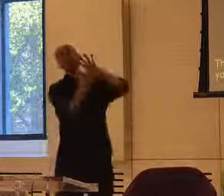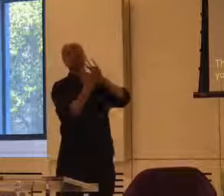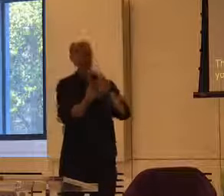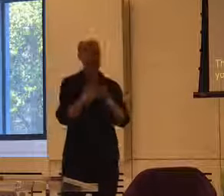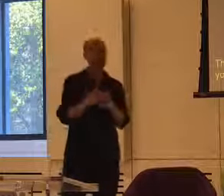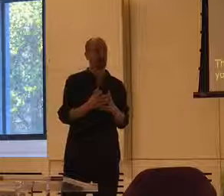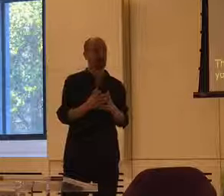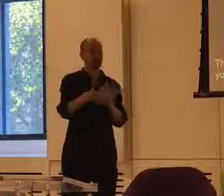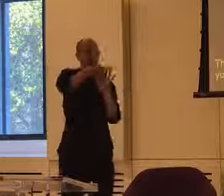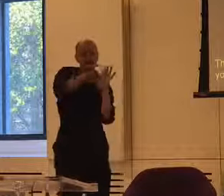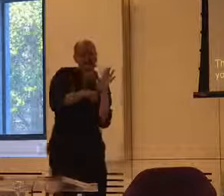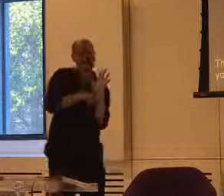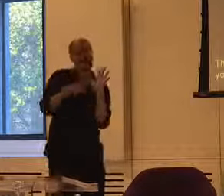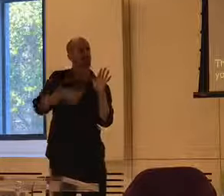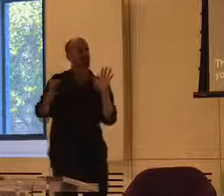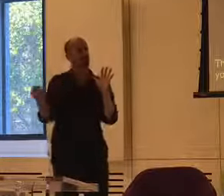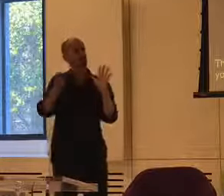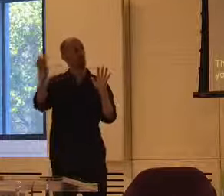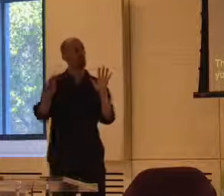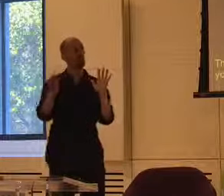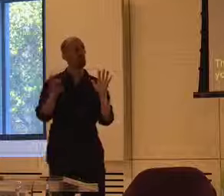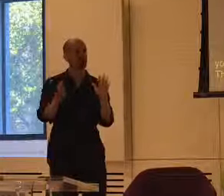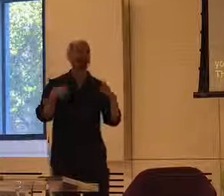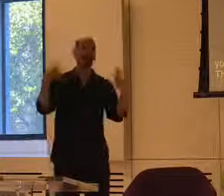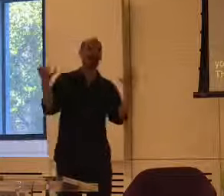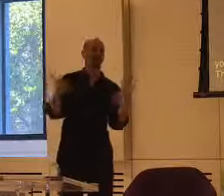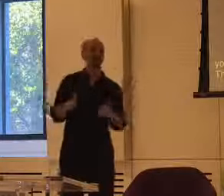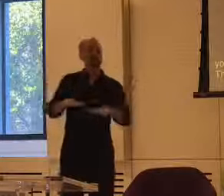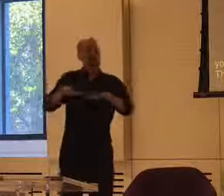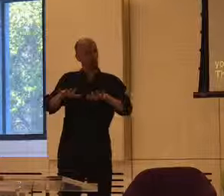This is really important too. This is the rules from Europe.